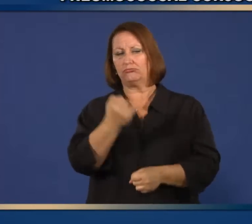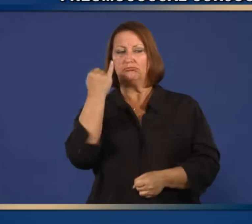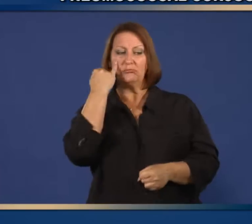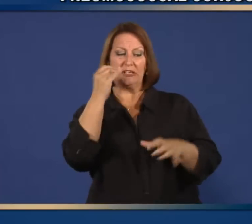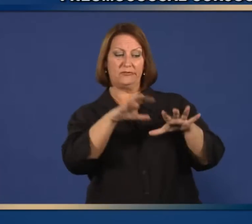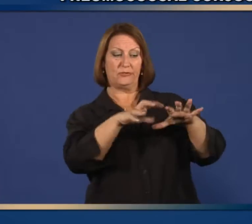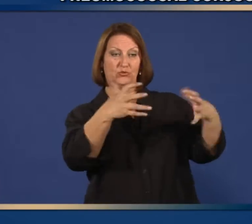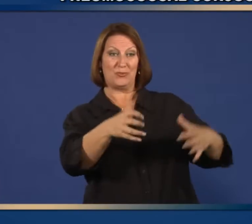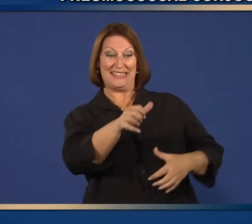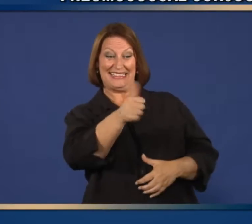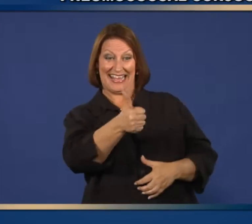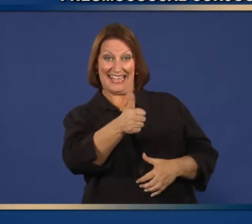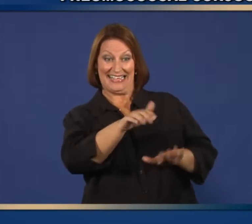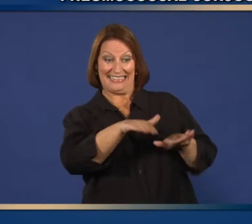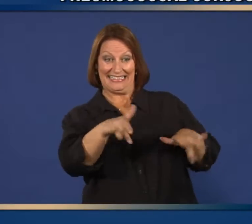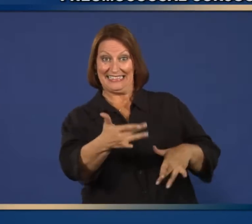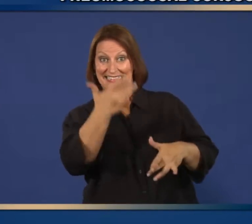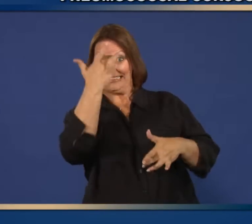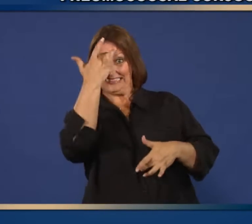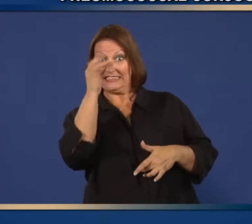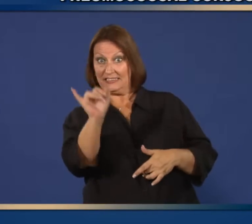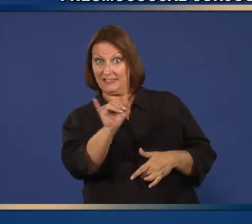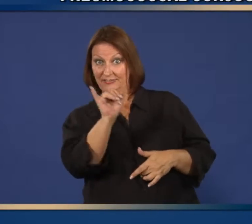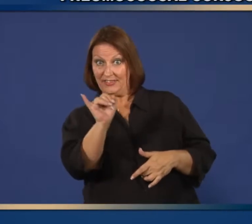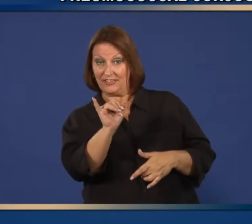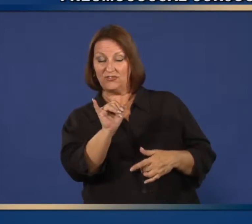brain damage.